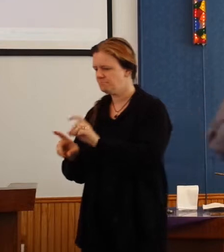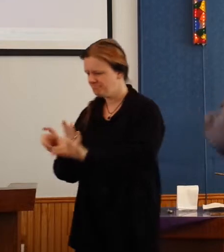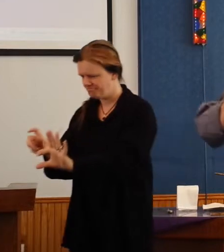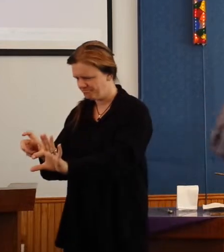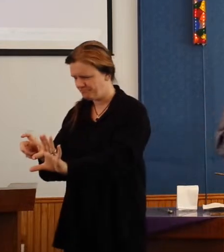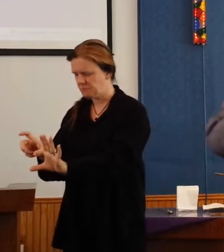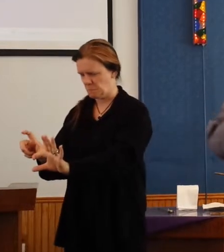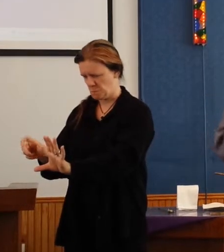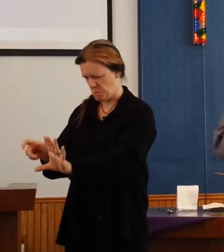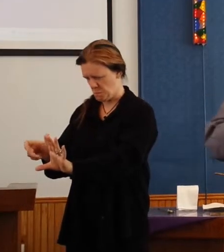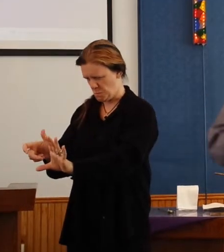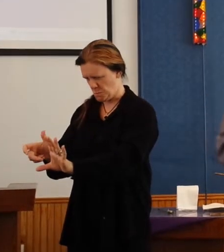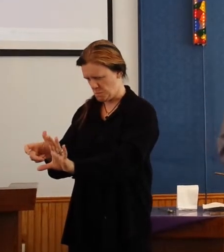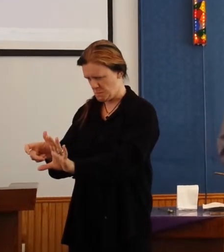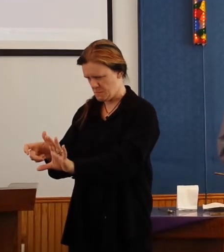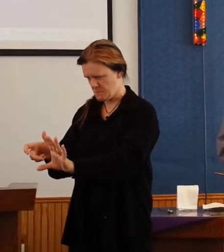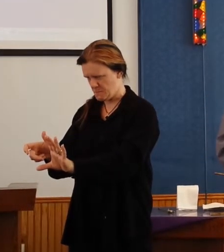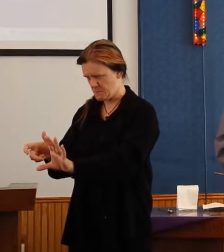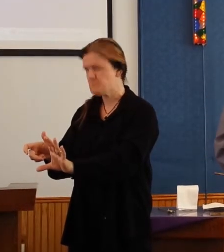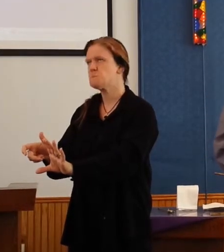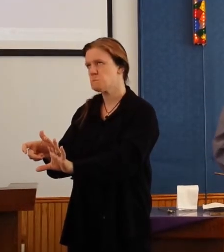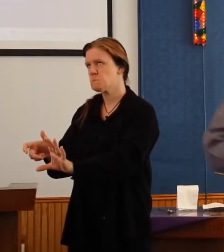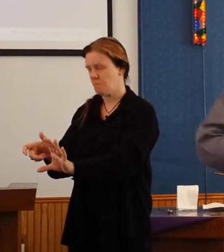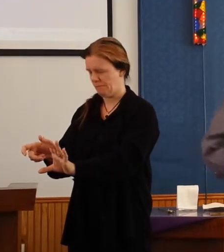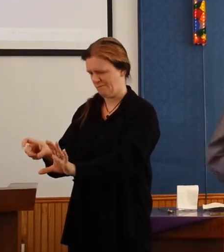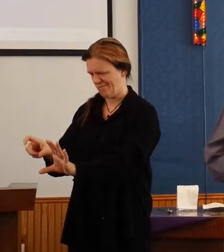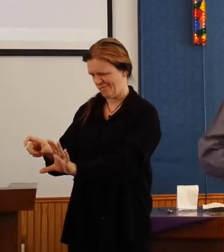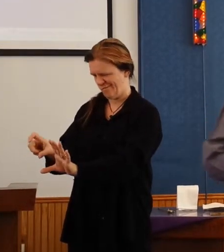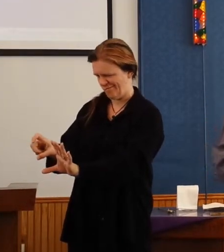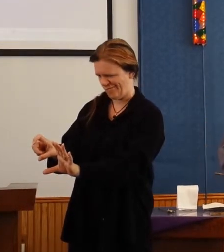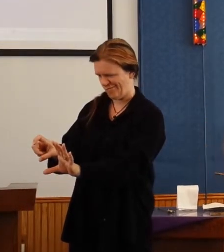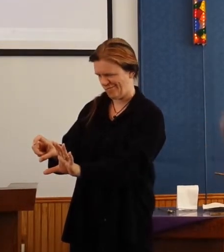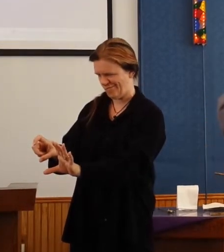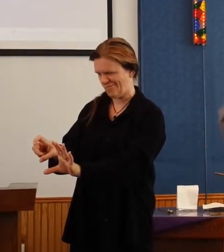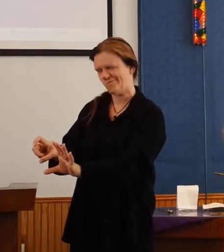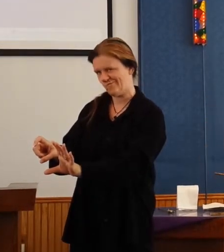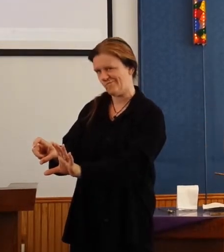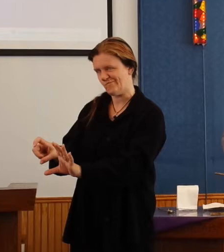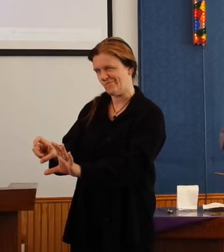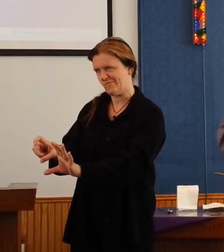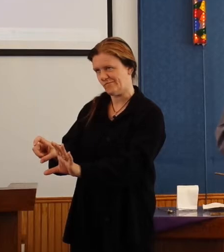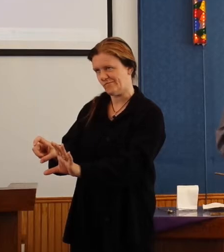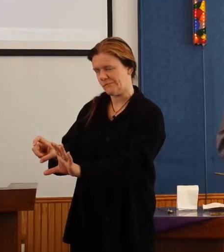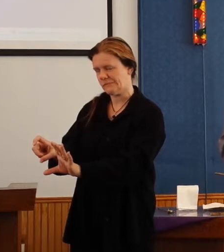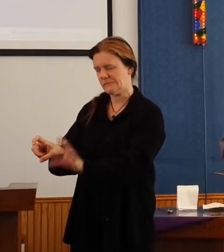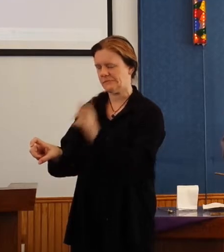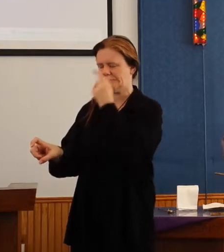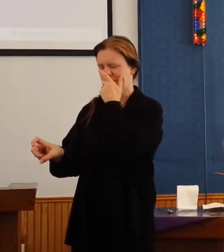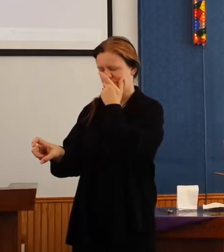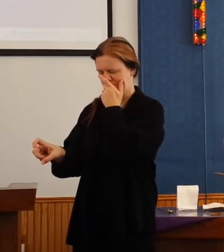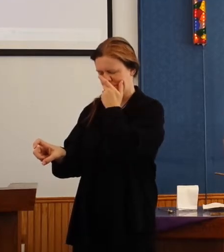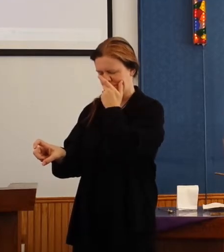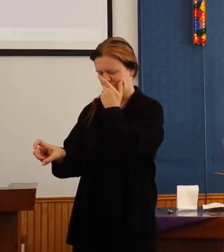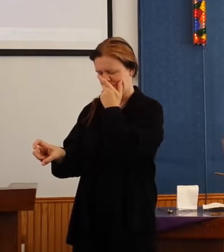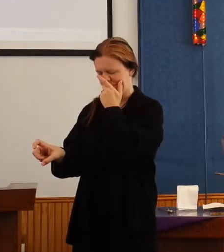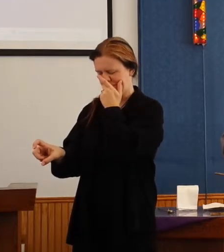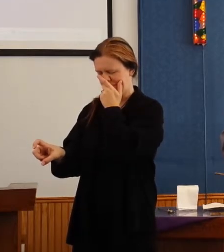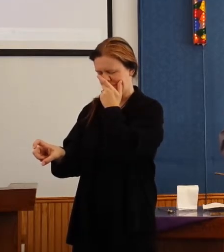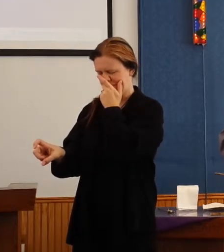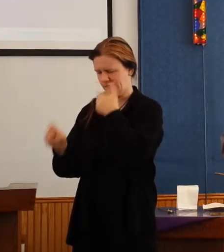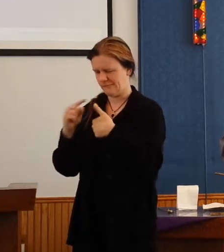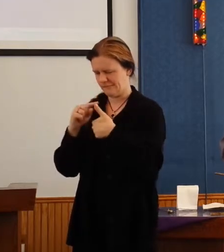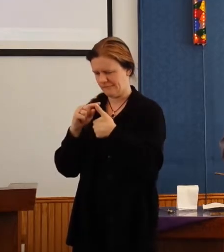began to turn the dial on the cabinet. And after the first two numbers, he paused